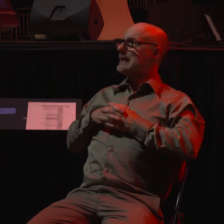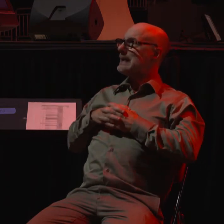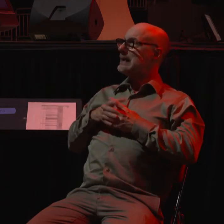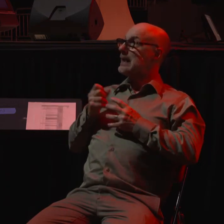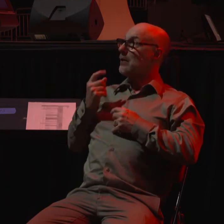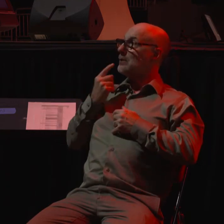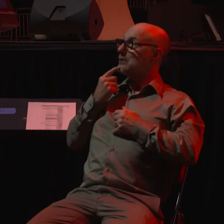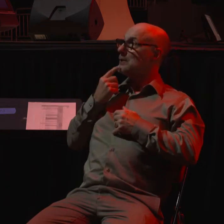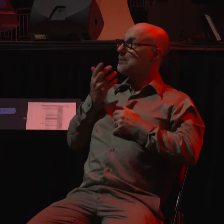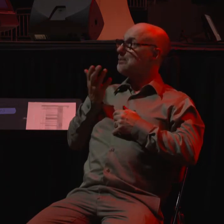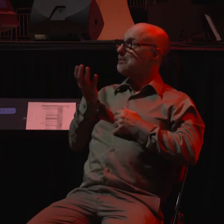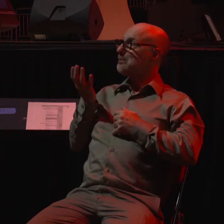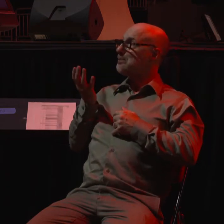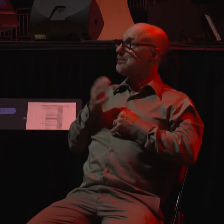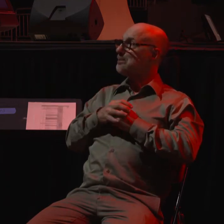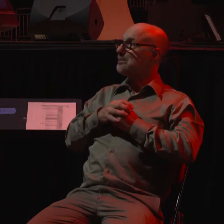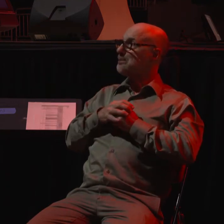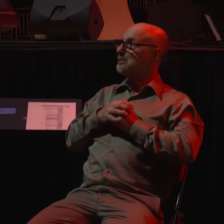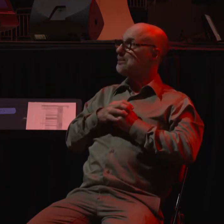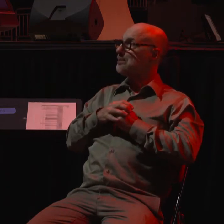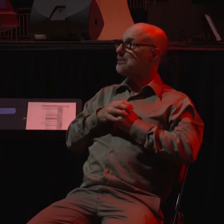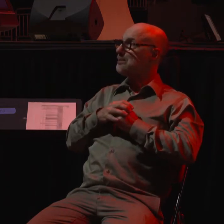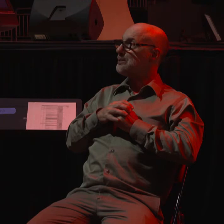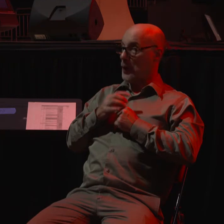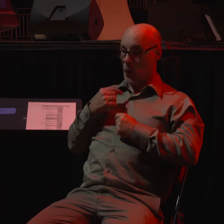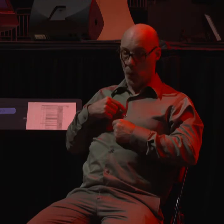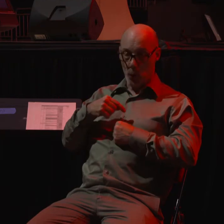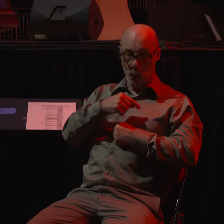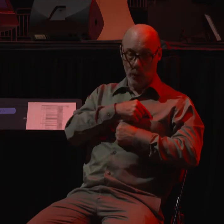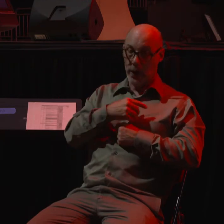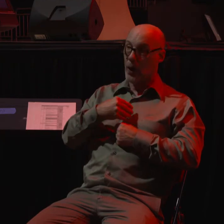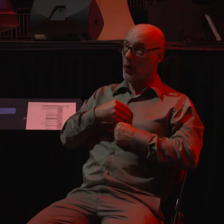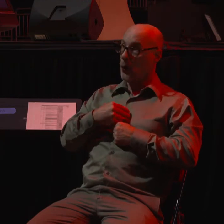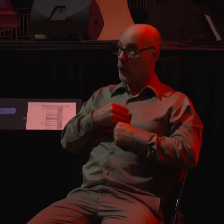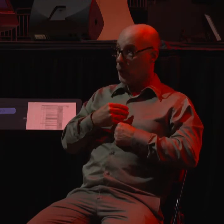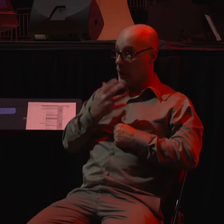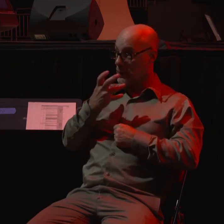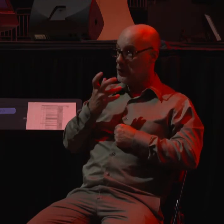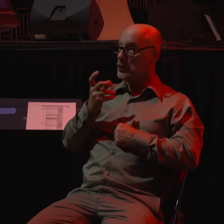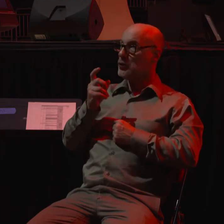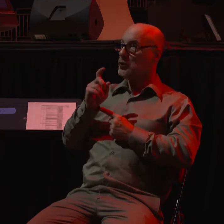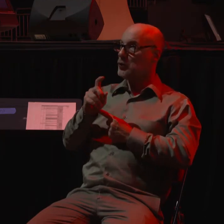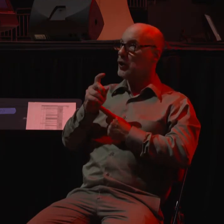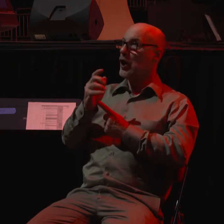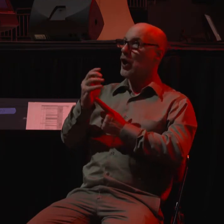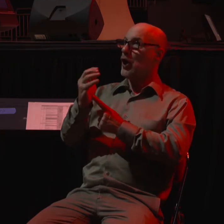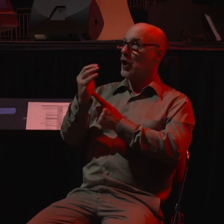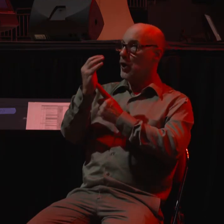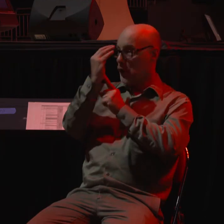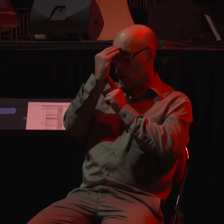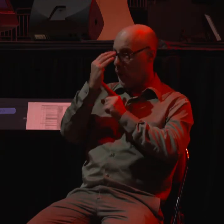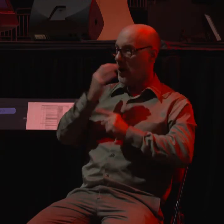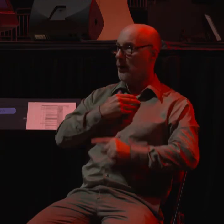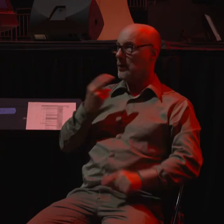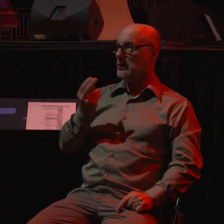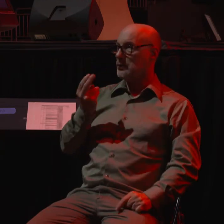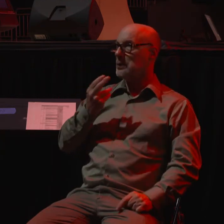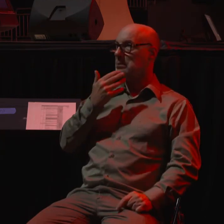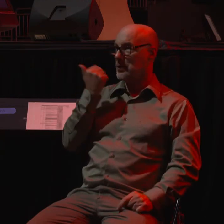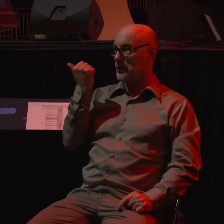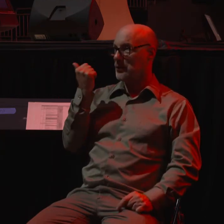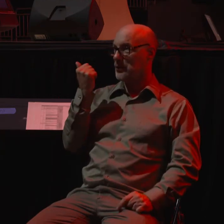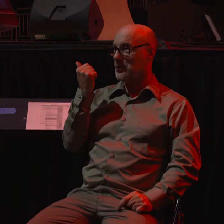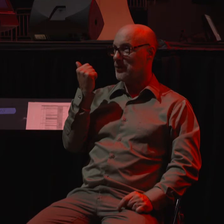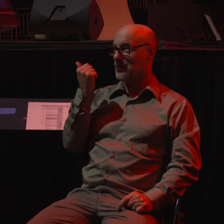is an obligation that we should bear is to know our own history better. There are corners